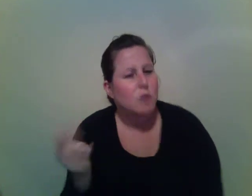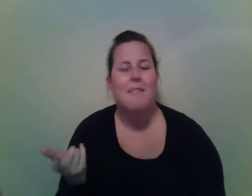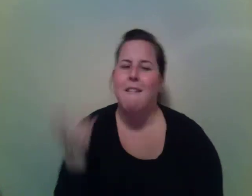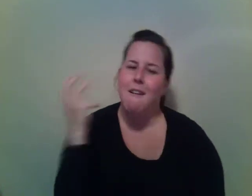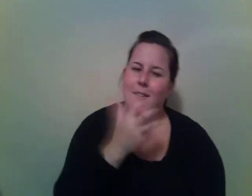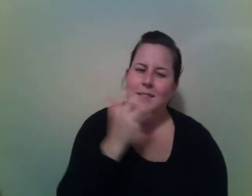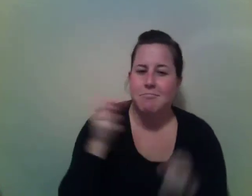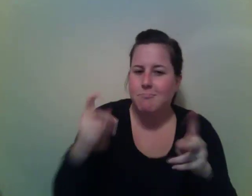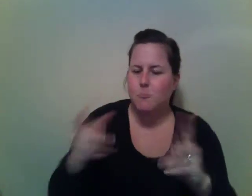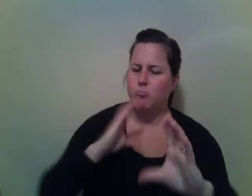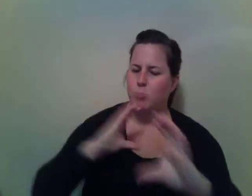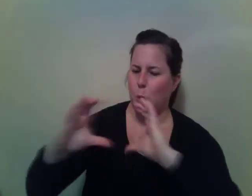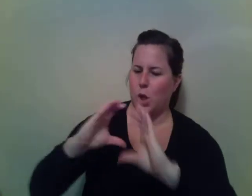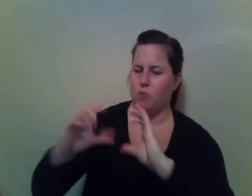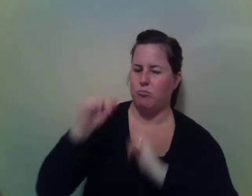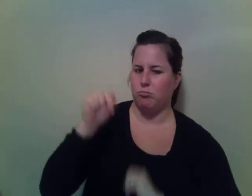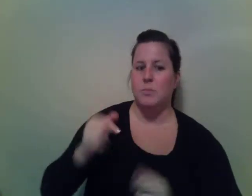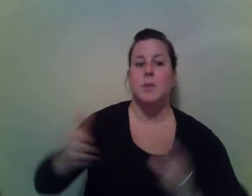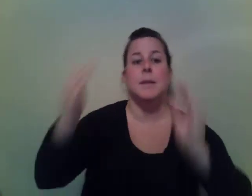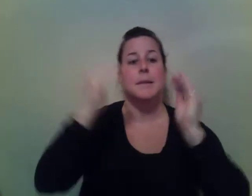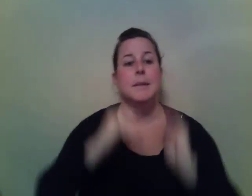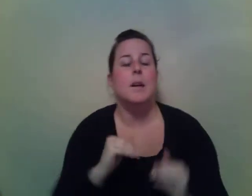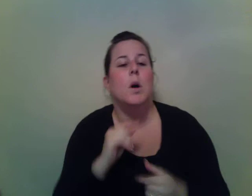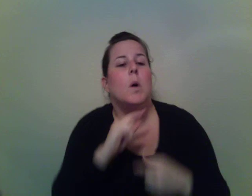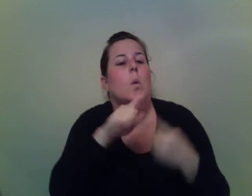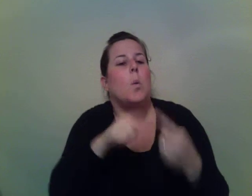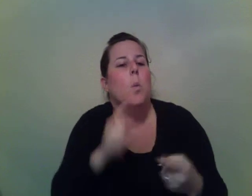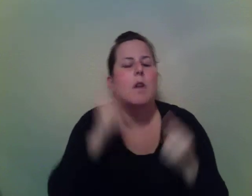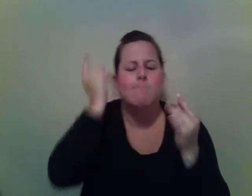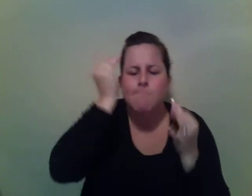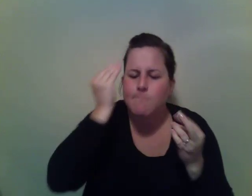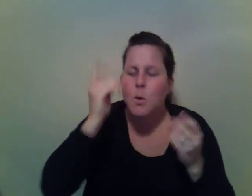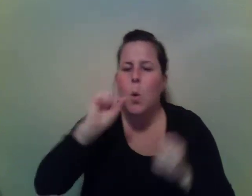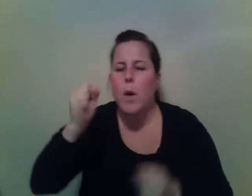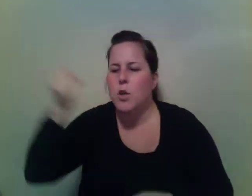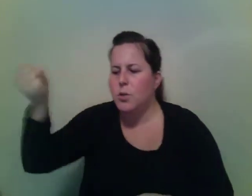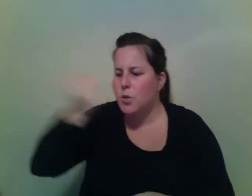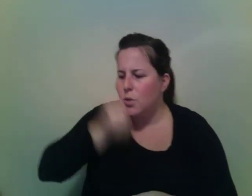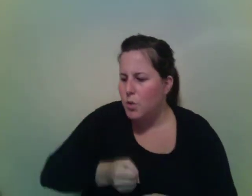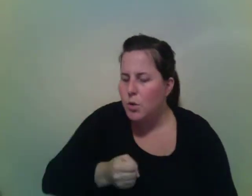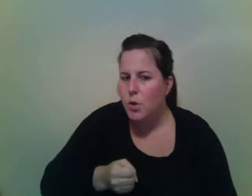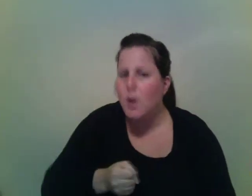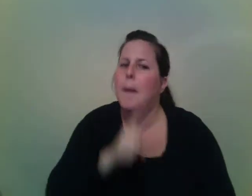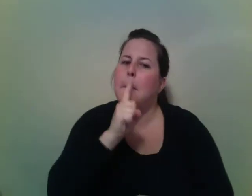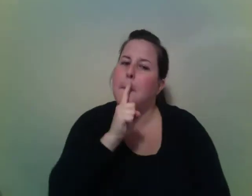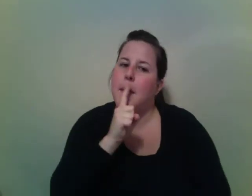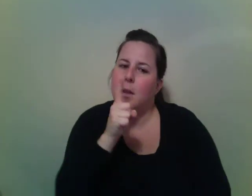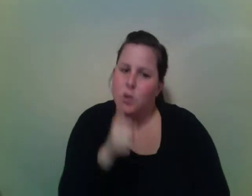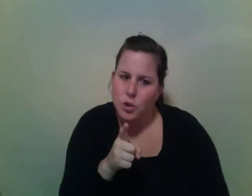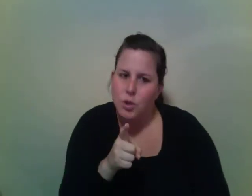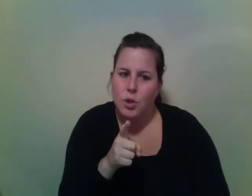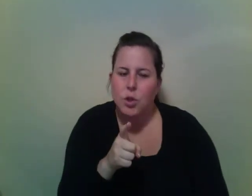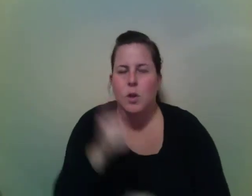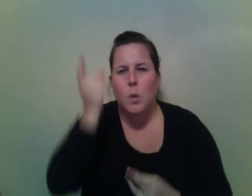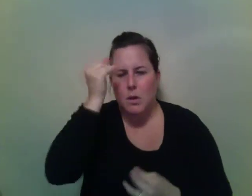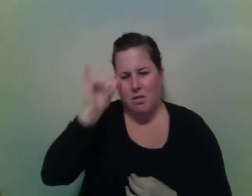that? And when you're considering where to strategically place someone, make sure, you know, that you ask yourself, is this person